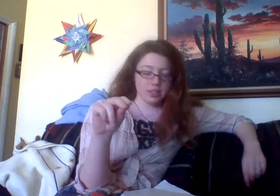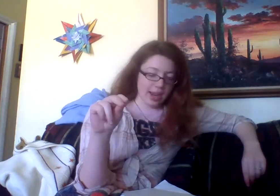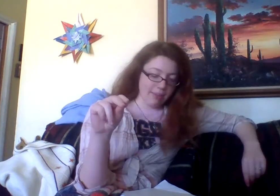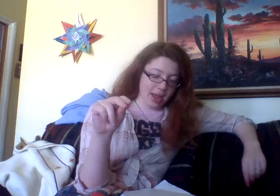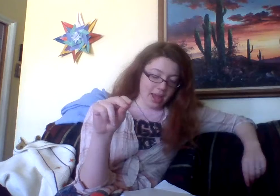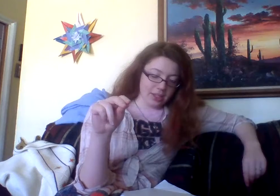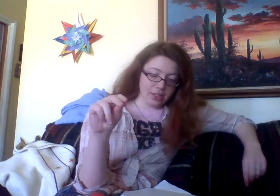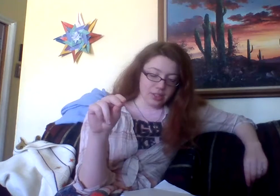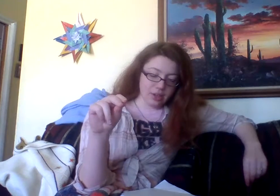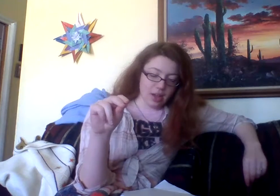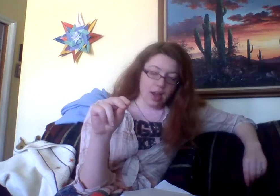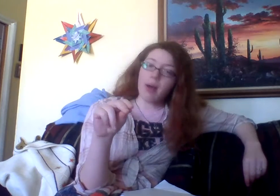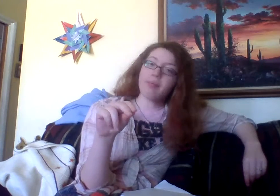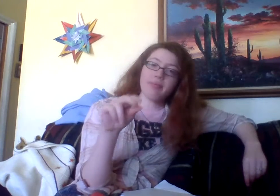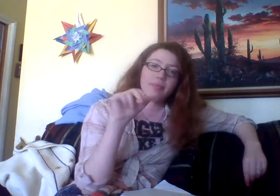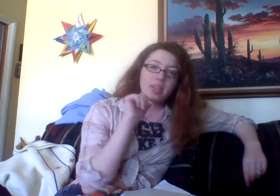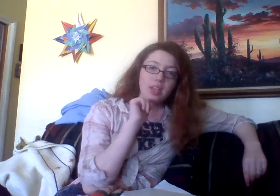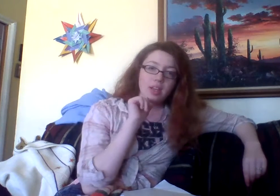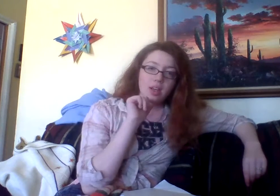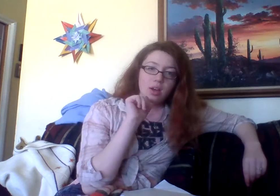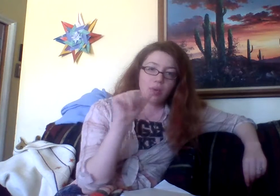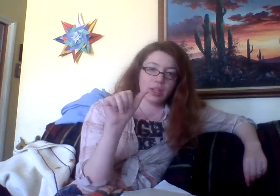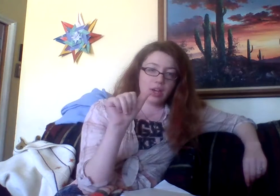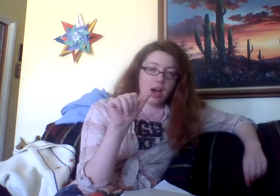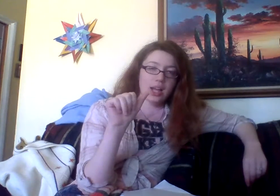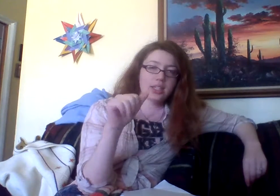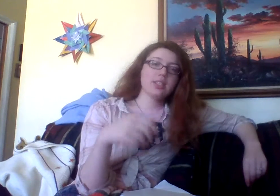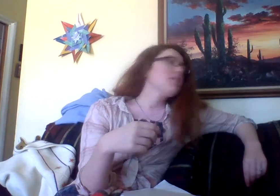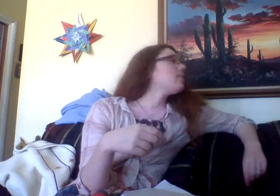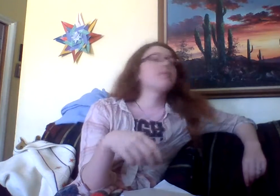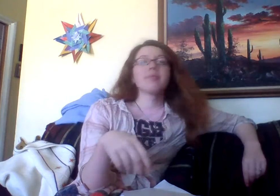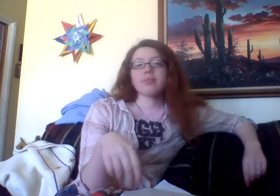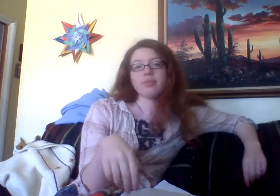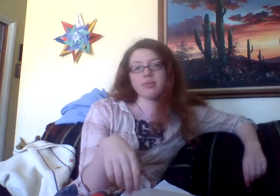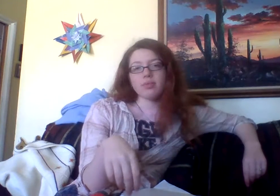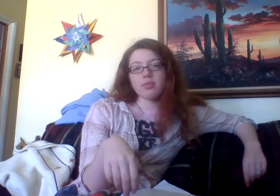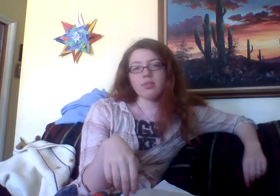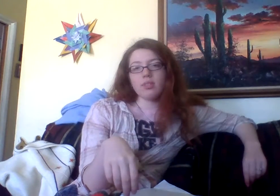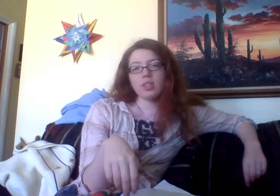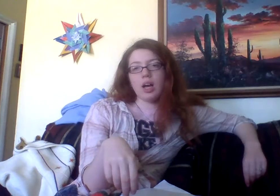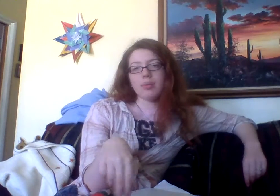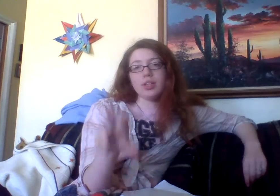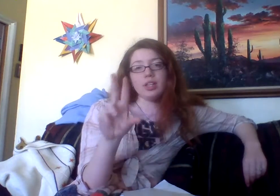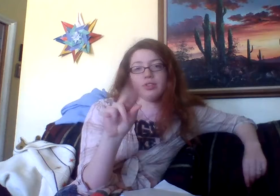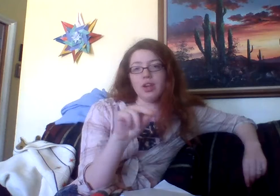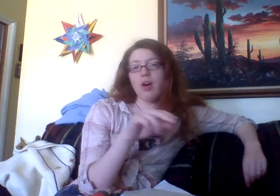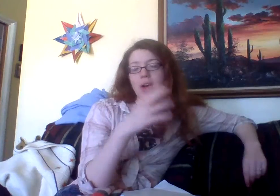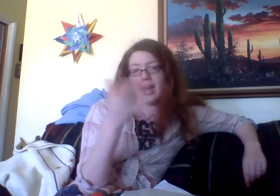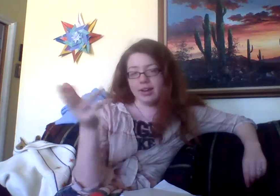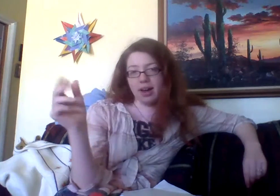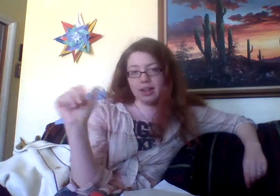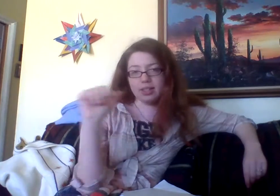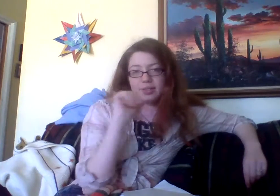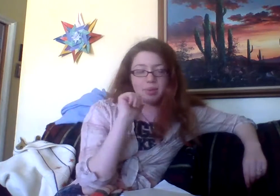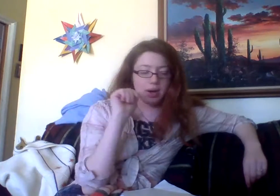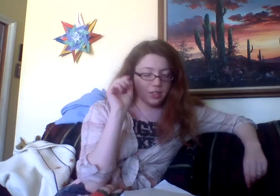same as with not. You can use no and not if you want